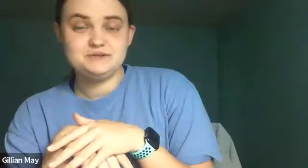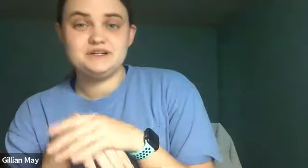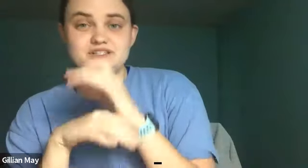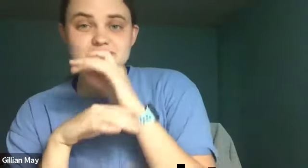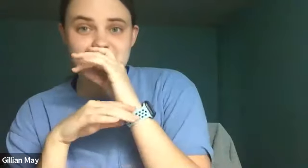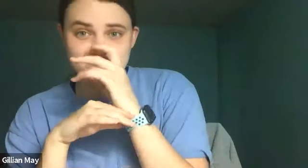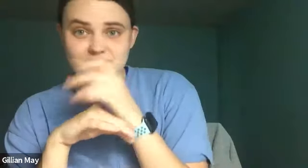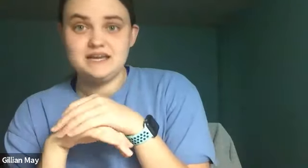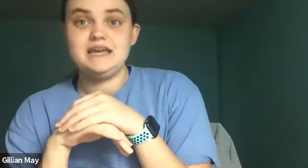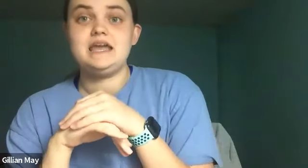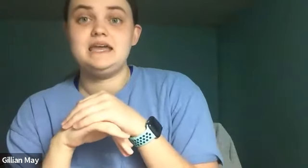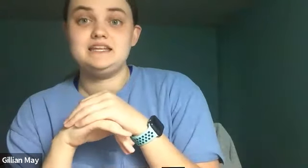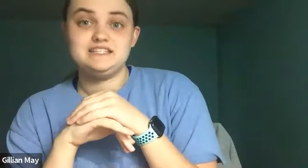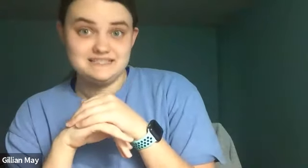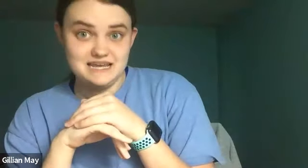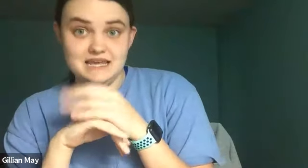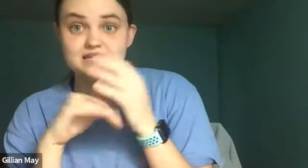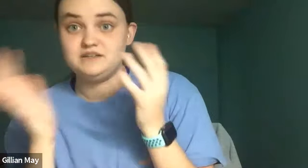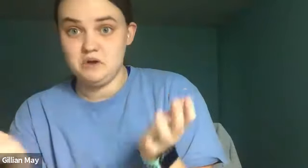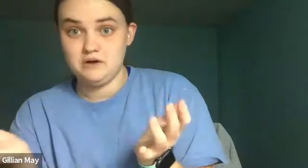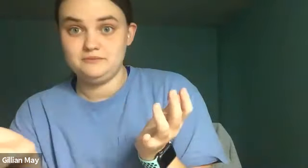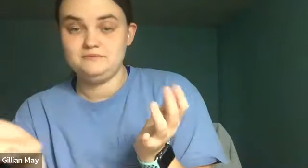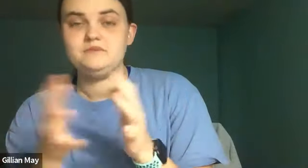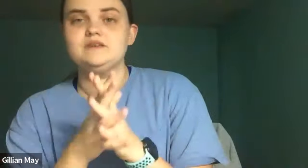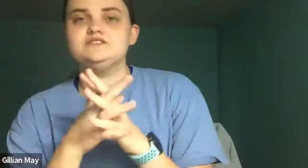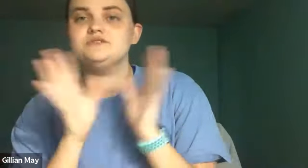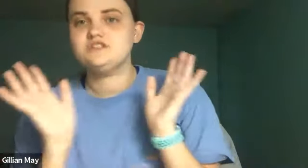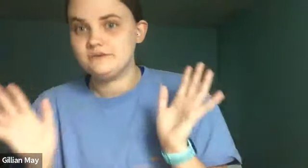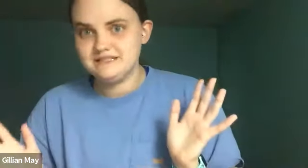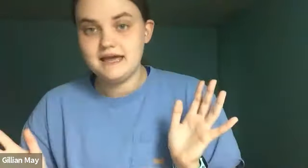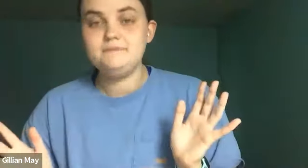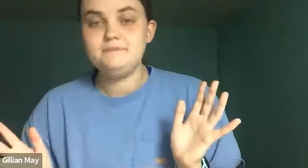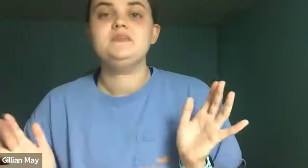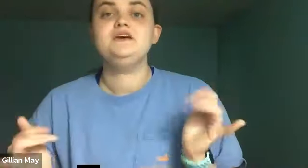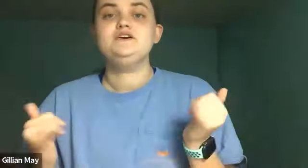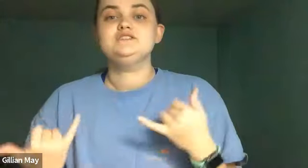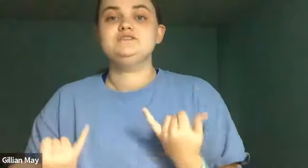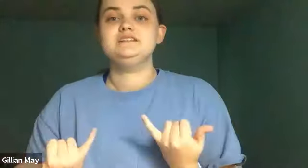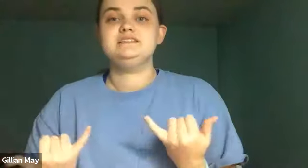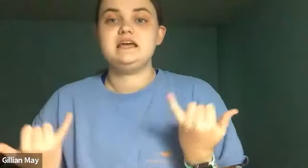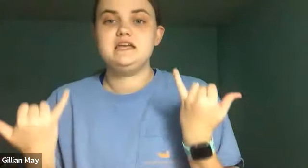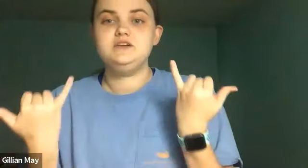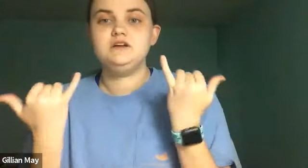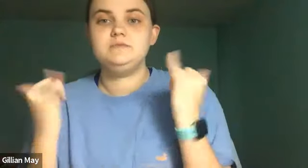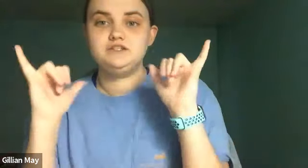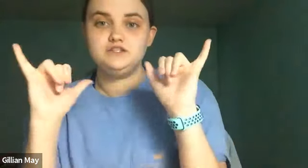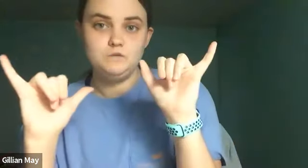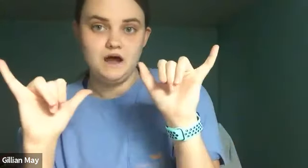we're going to do yesterday and today and tomorrow. So we'll start with today. So today you're going to make two